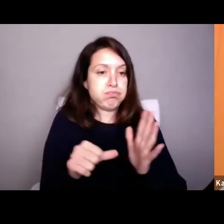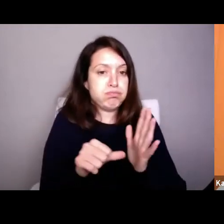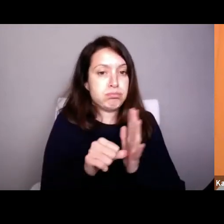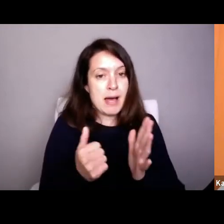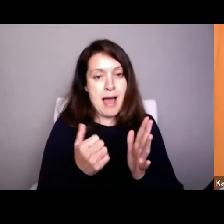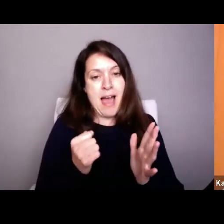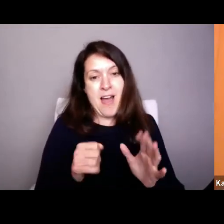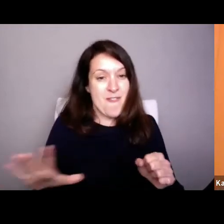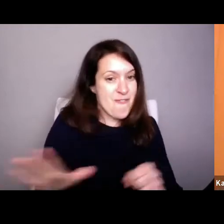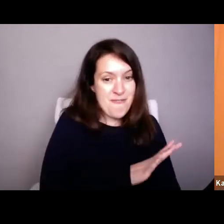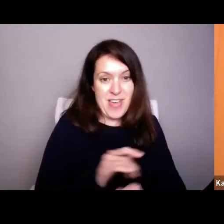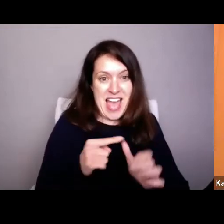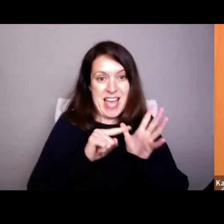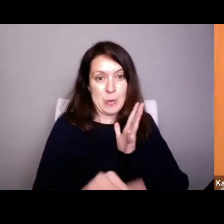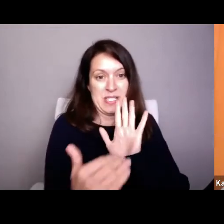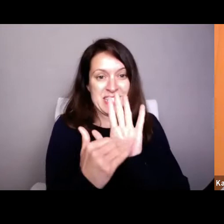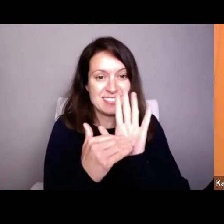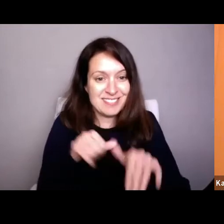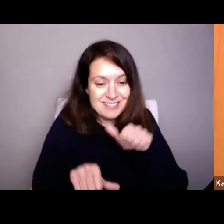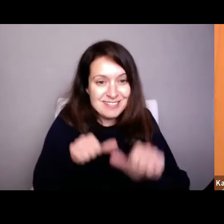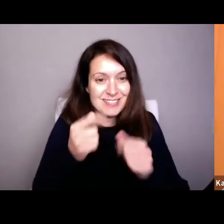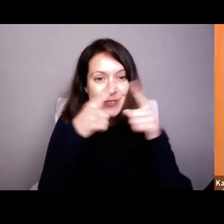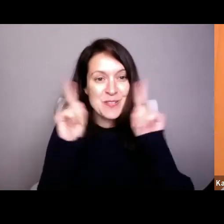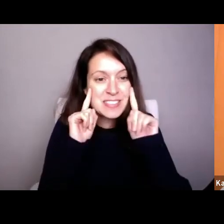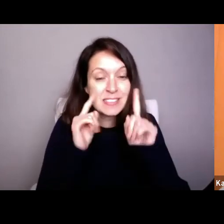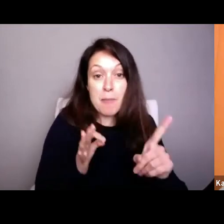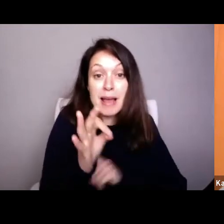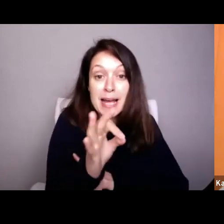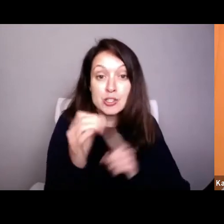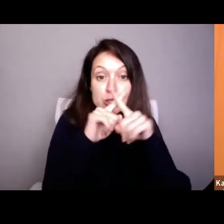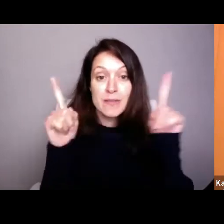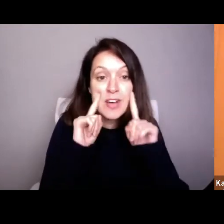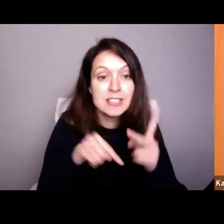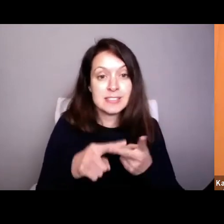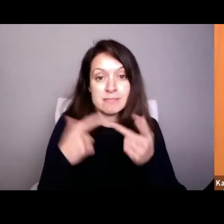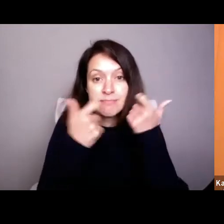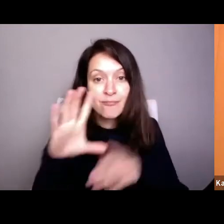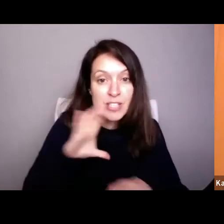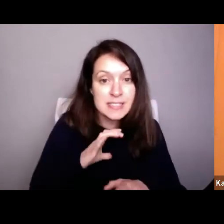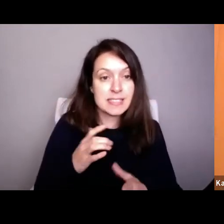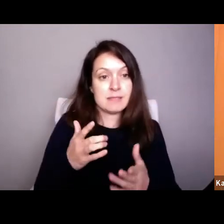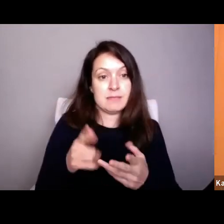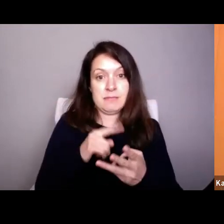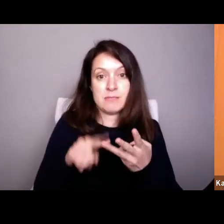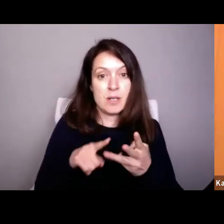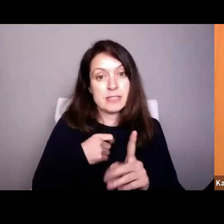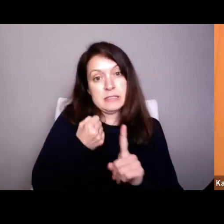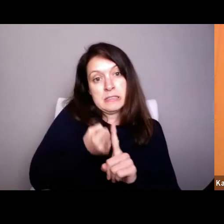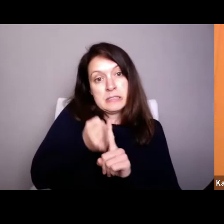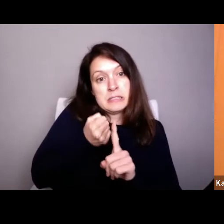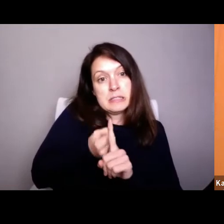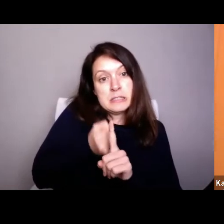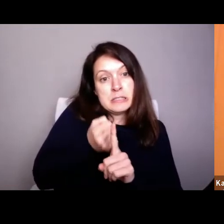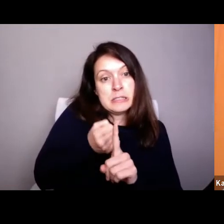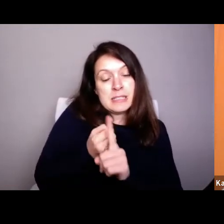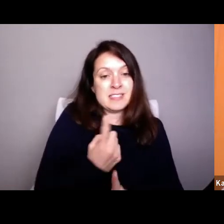entire university journey, from the application process to accessing funding, sourcing support, and then the continuous self-advocacy that was required just to